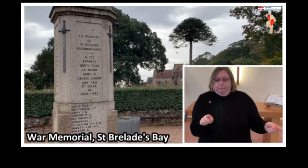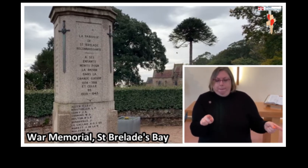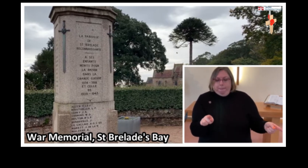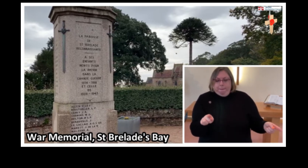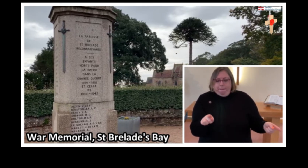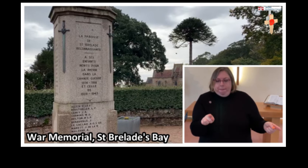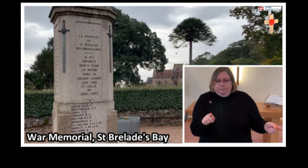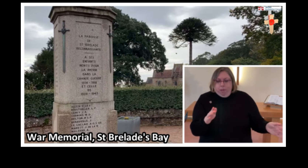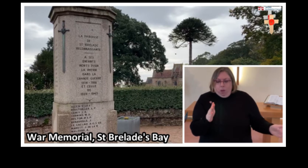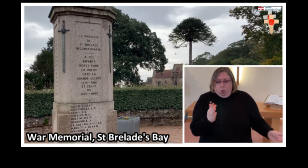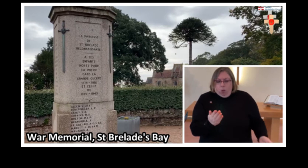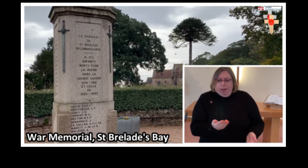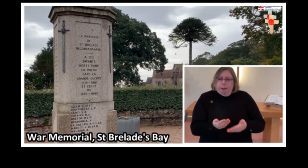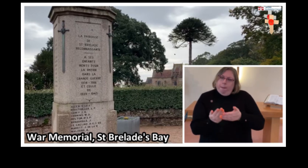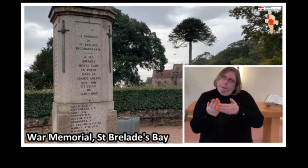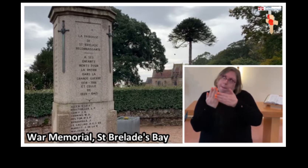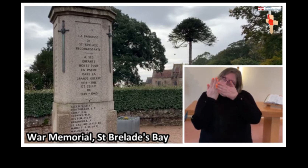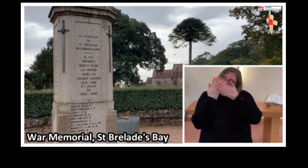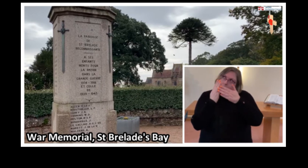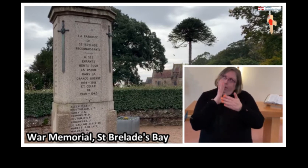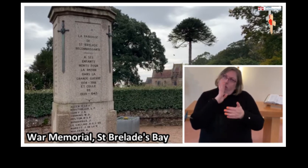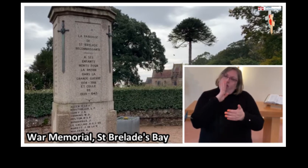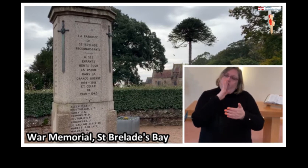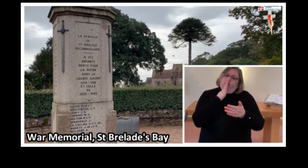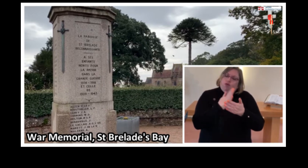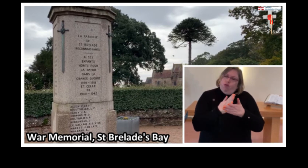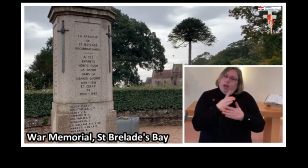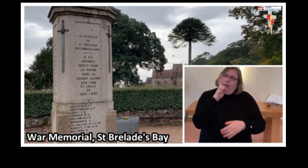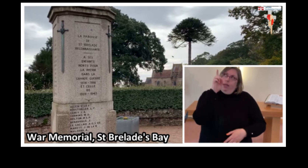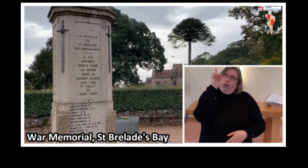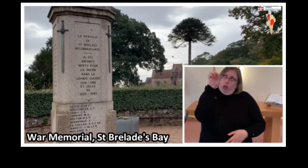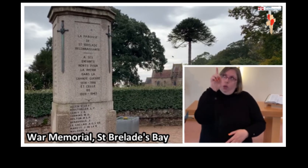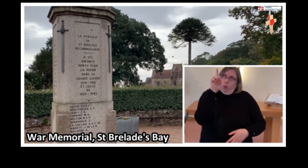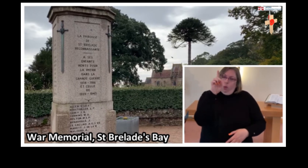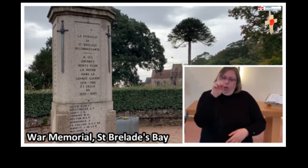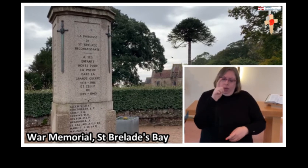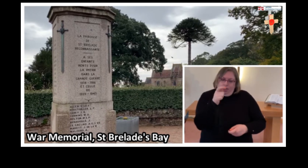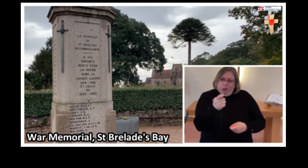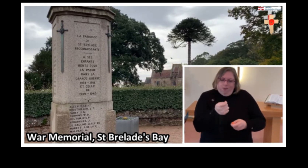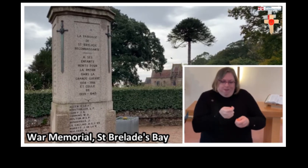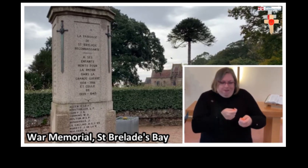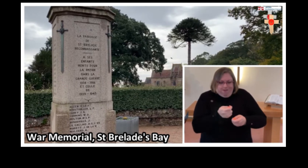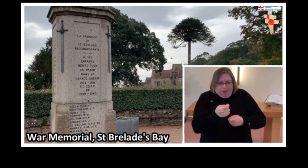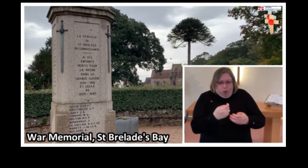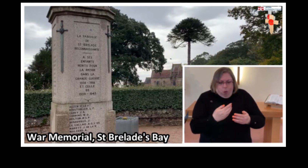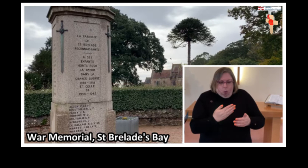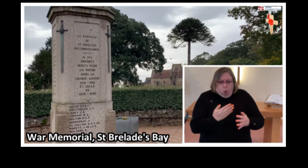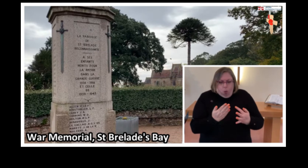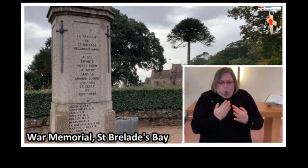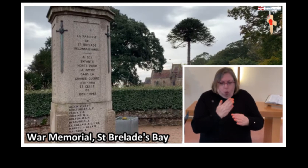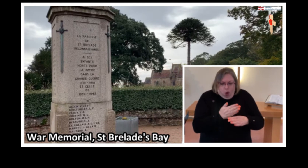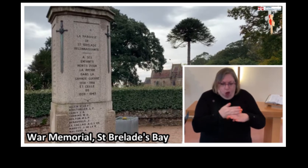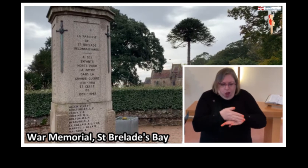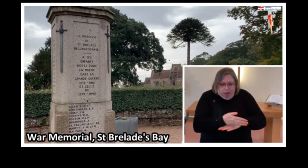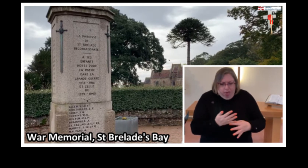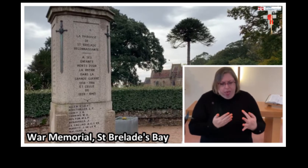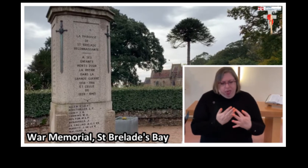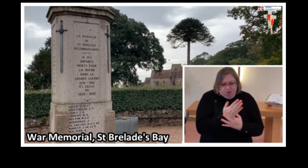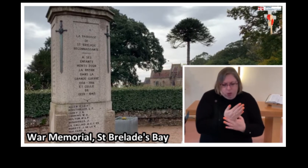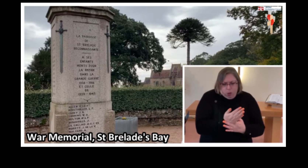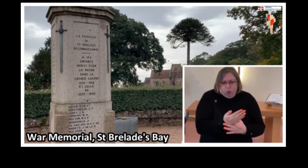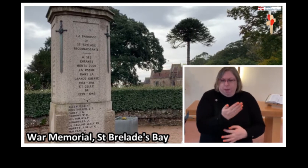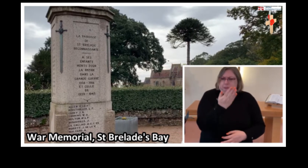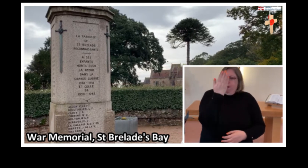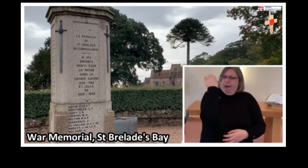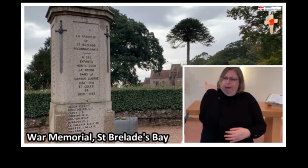We commit ourselves to trust you to deal with the past, to guide us into tomorrow,